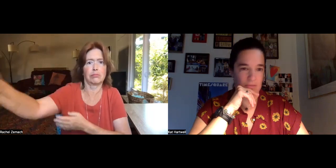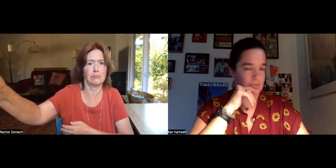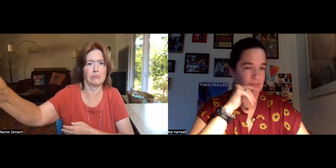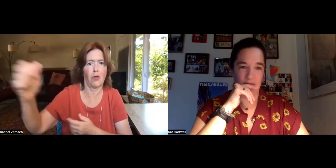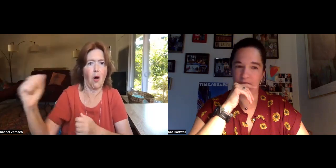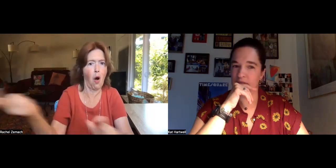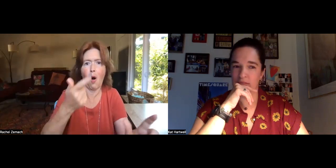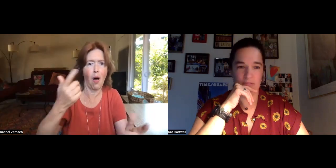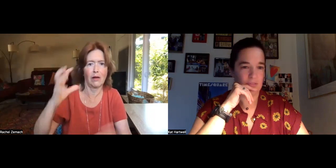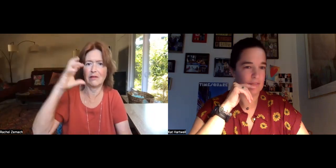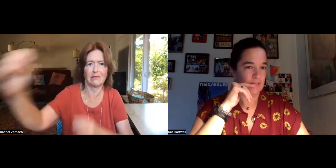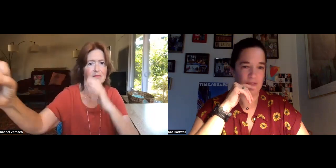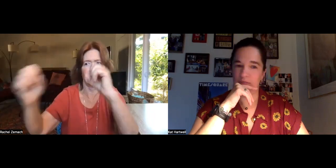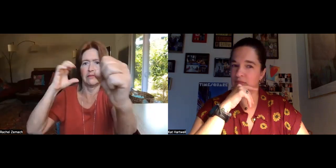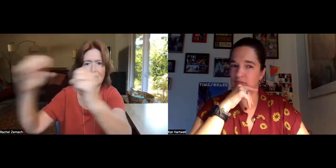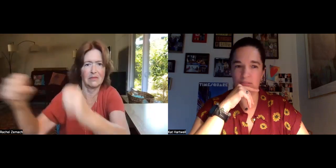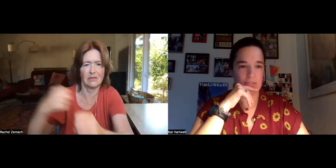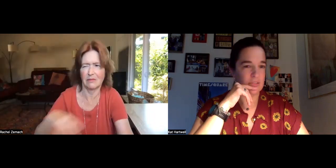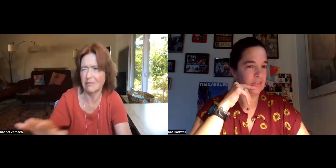we are